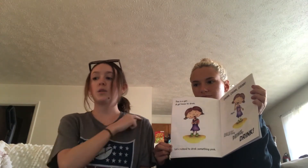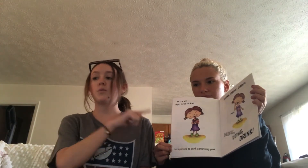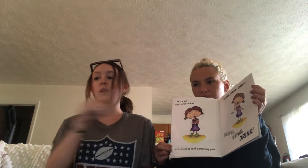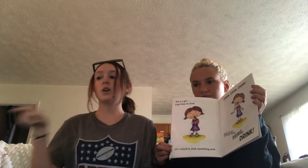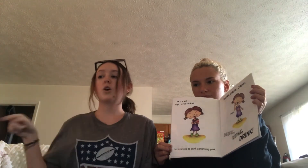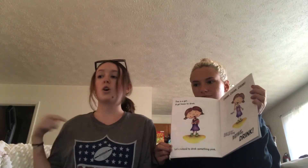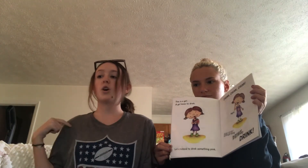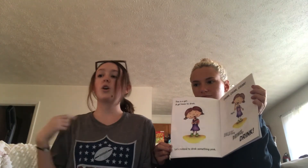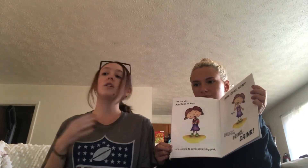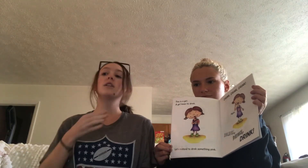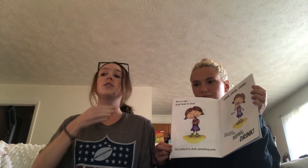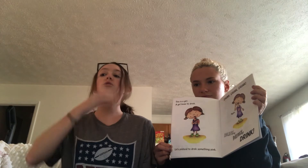We all drink.